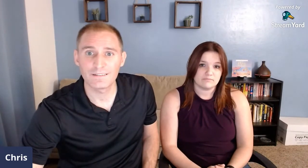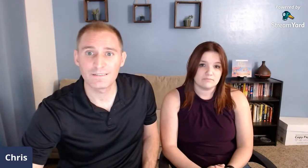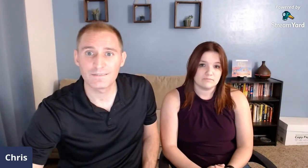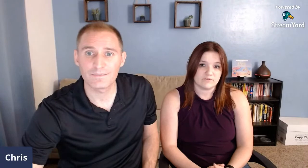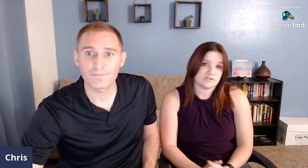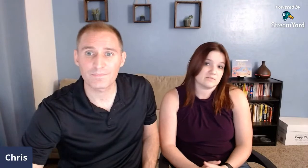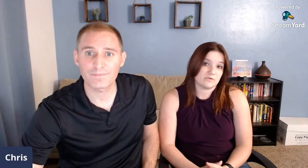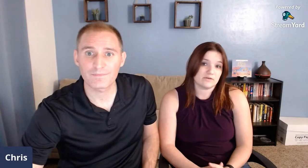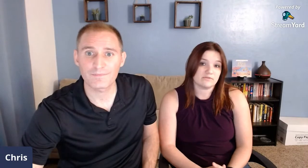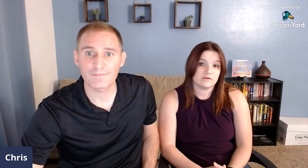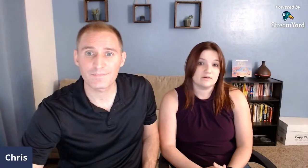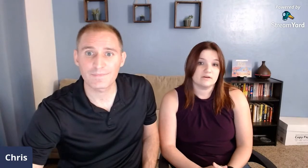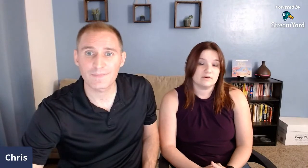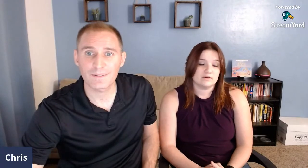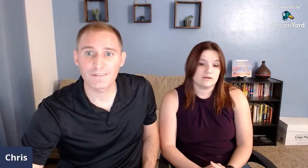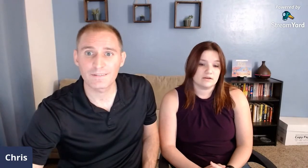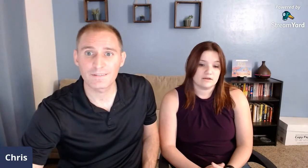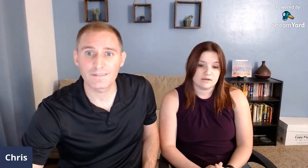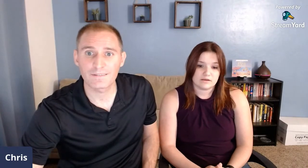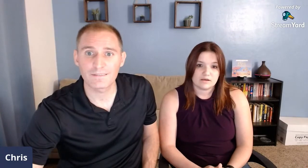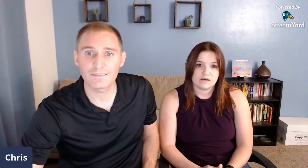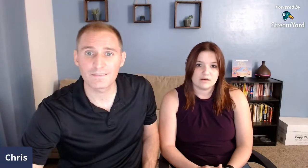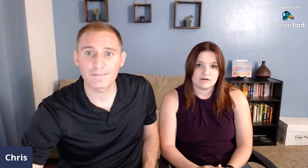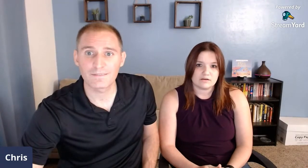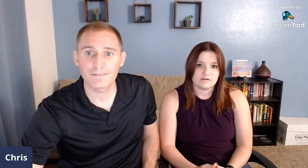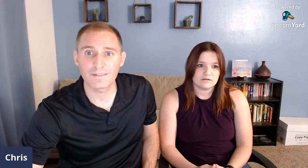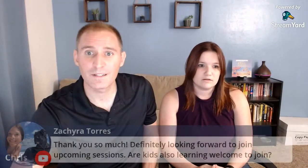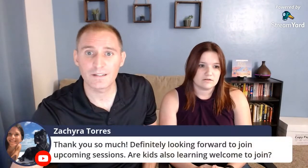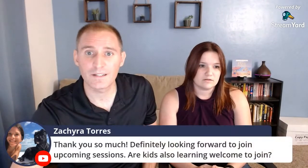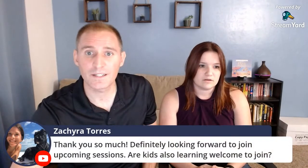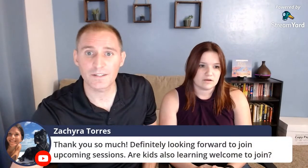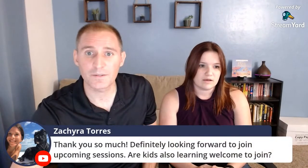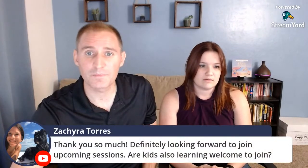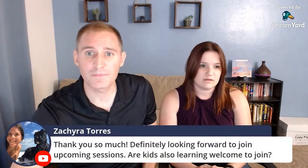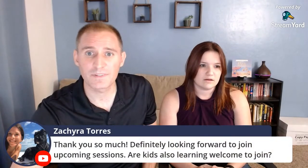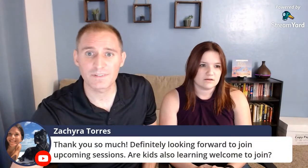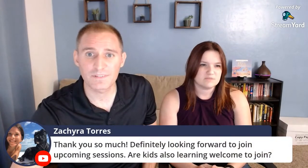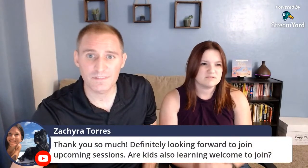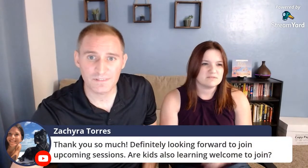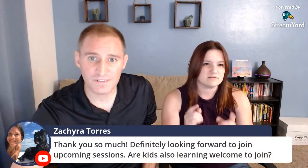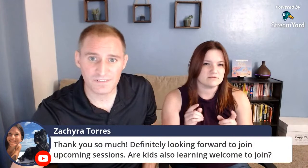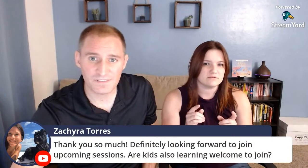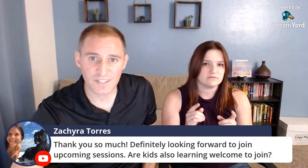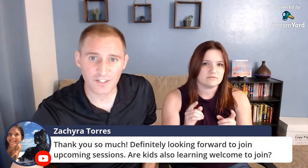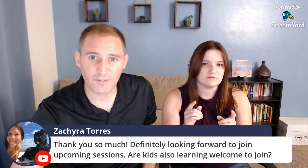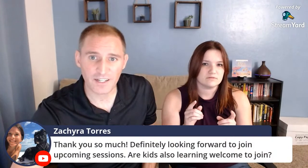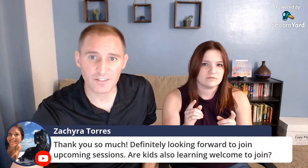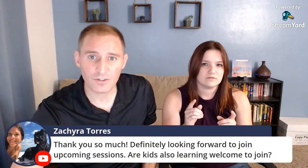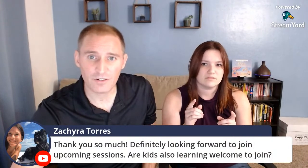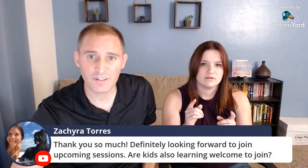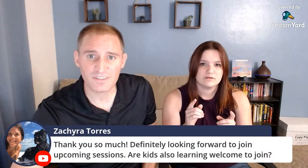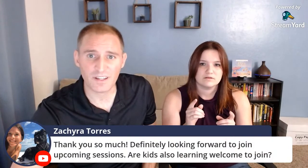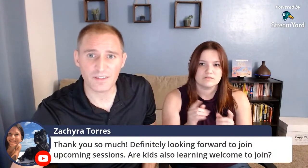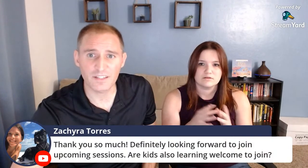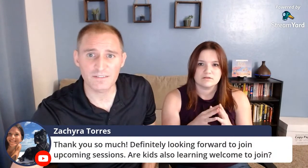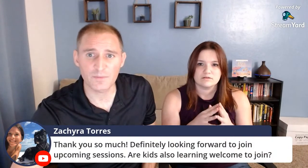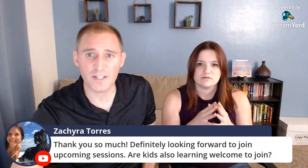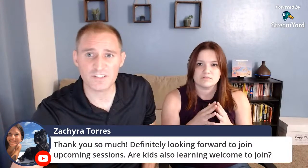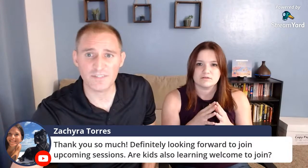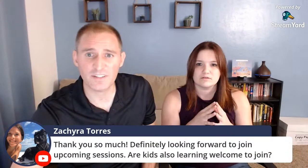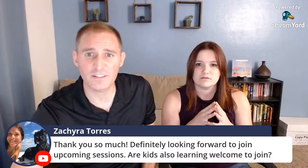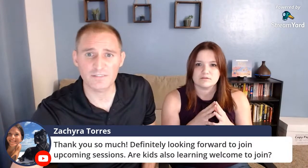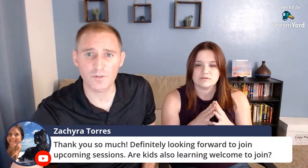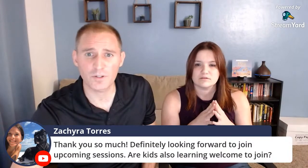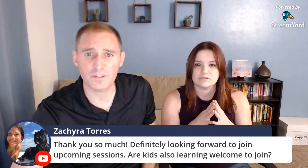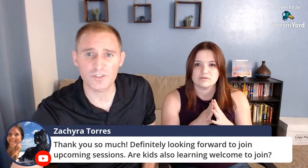Very supportive. Is This must be the Zechariah Torres, thank you so